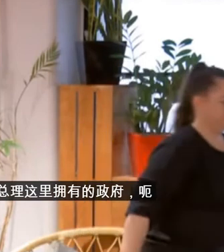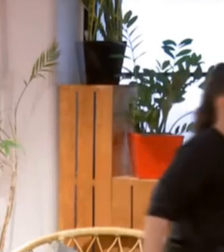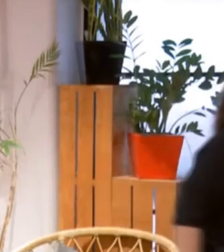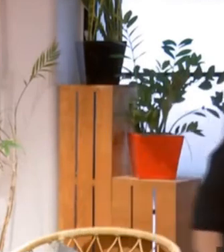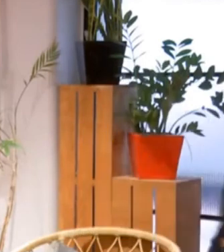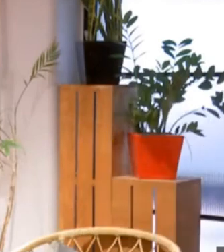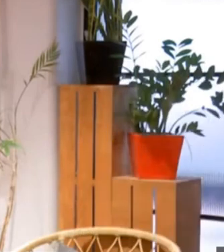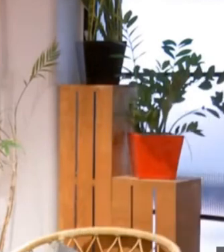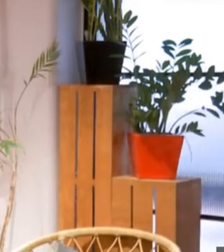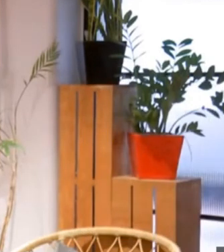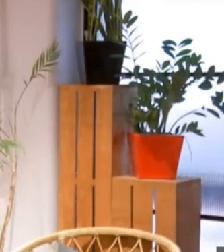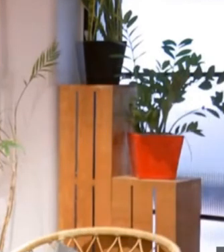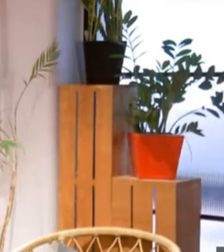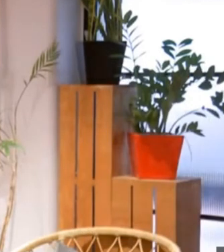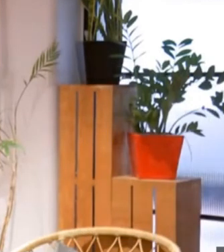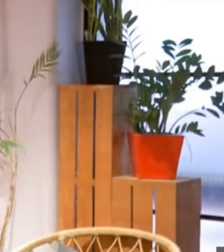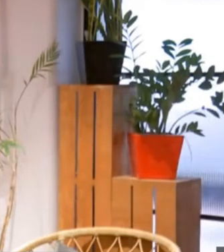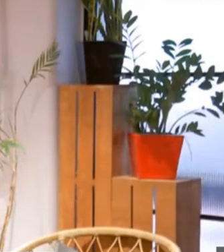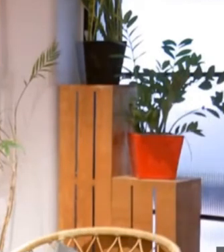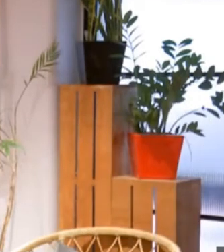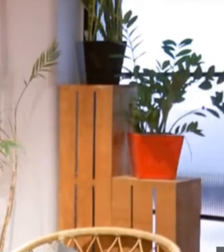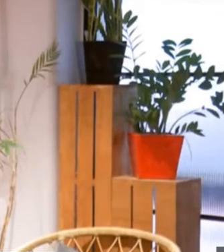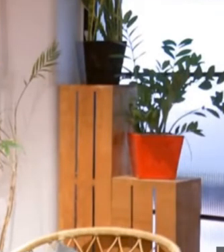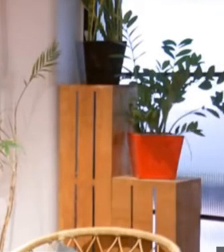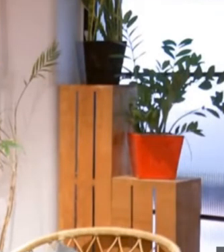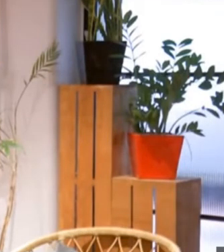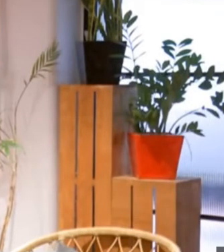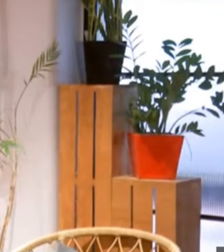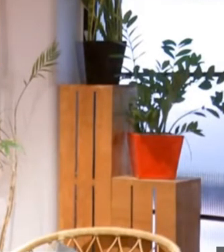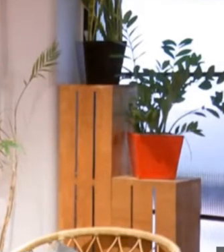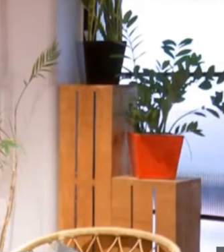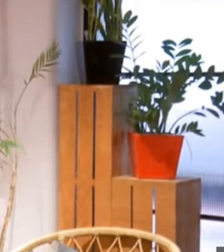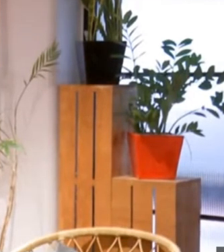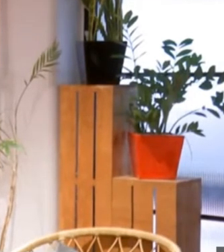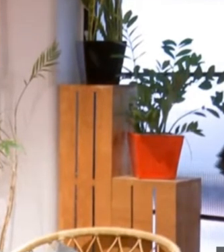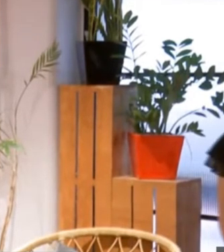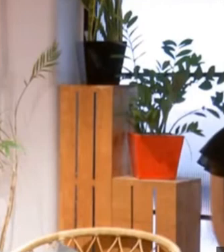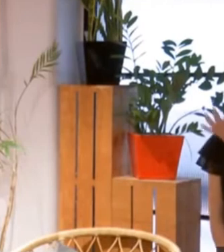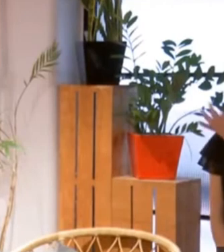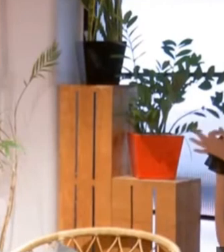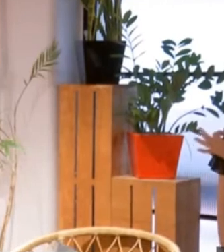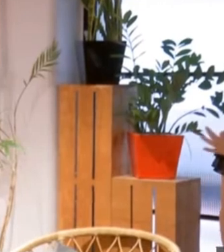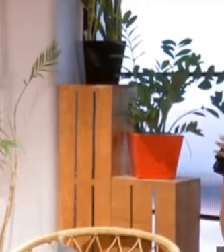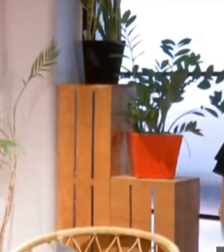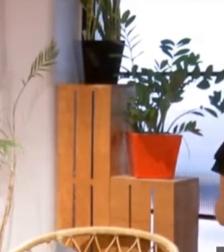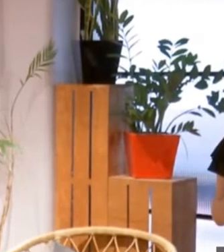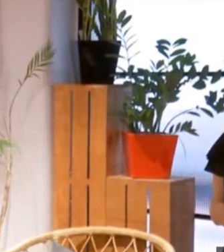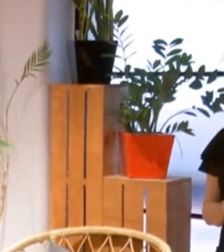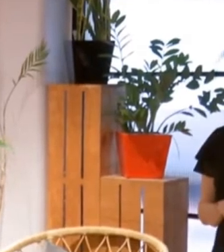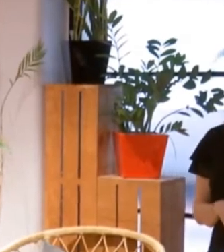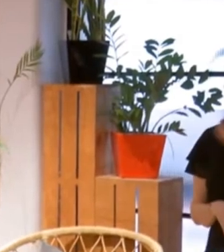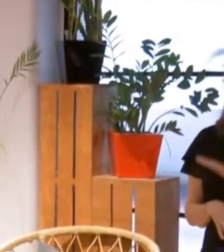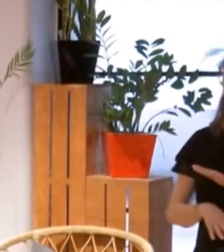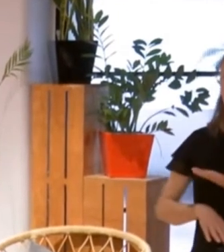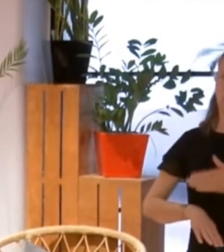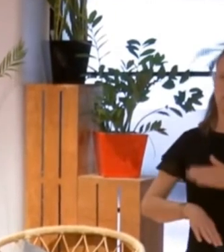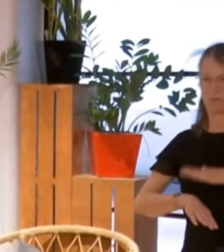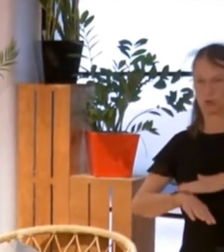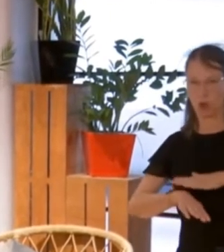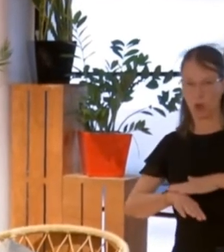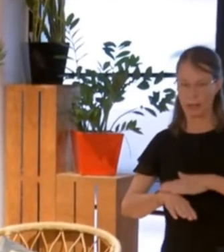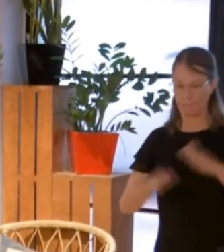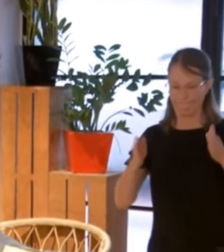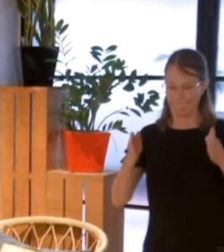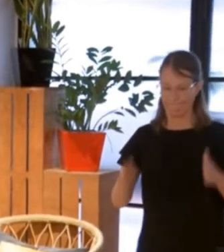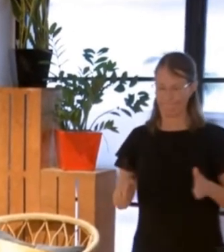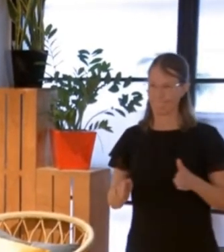to the school day and school hours as a problem and an economic barrier for women. What is your plan to change